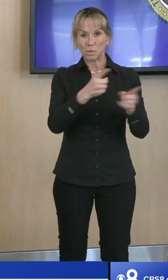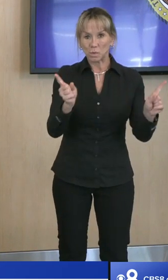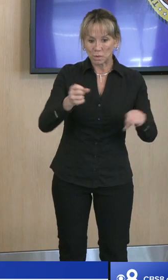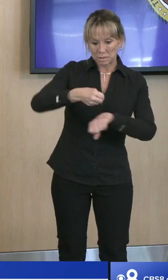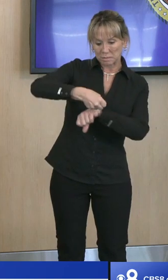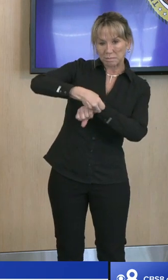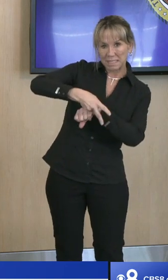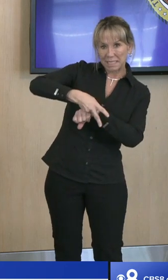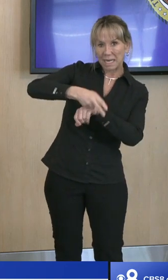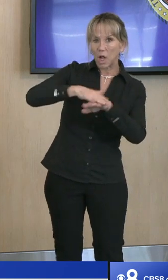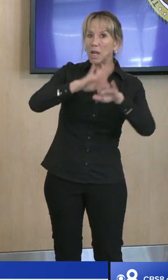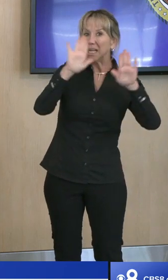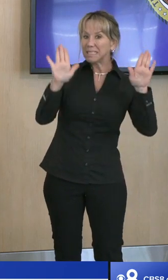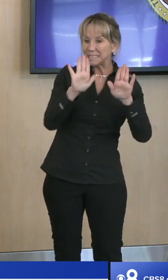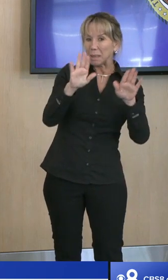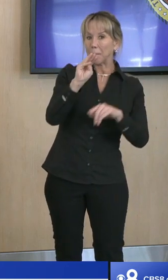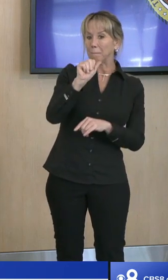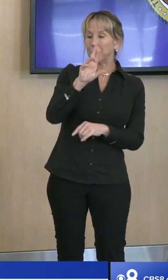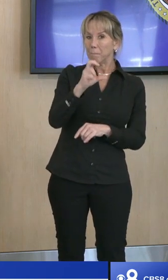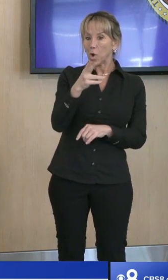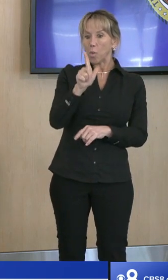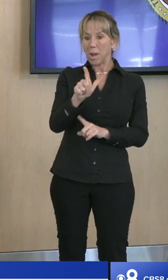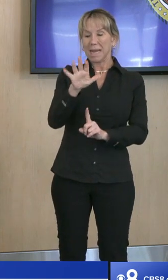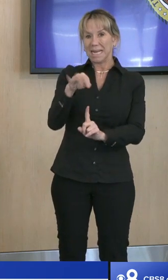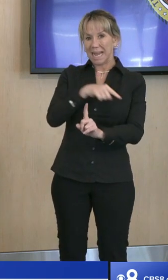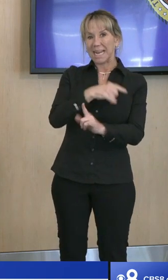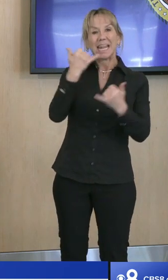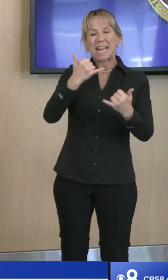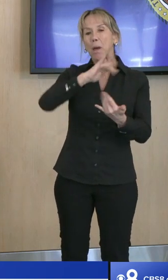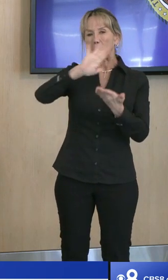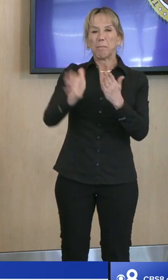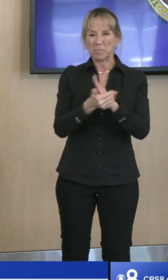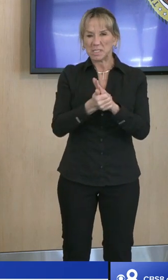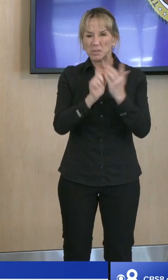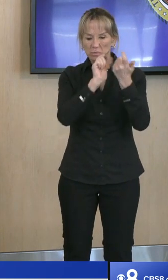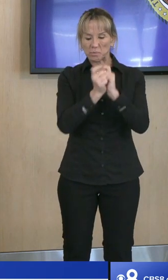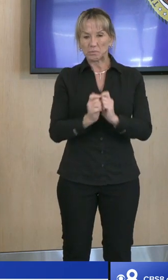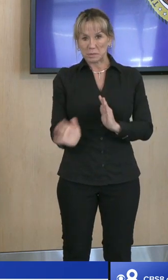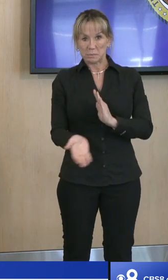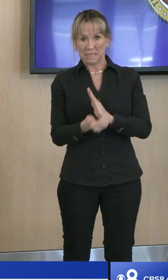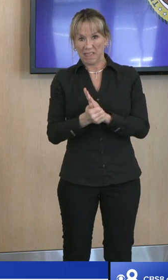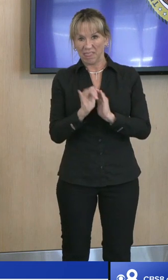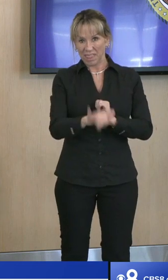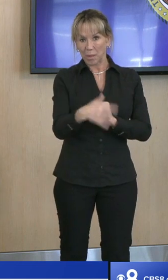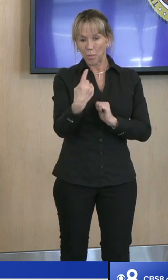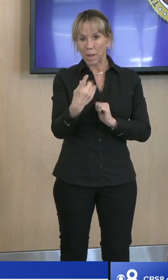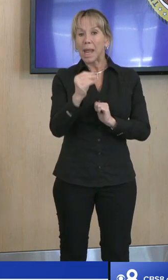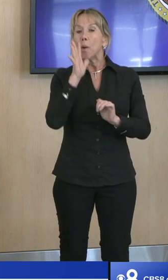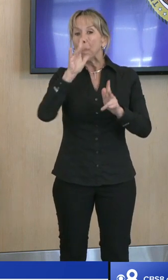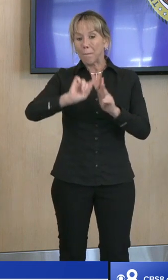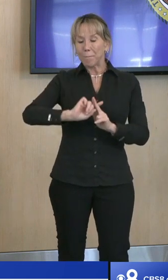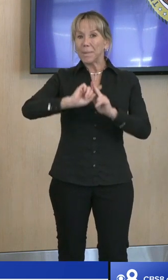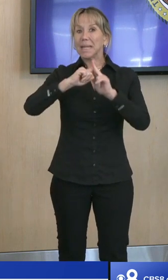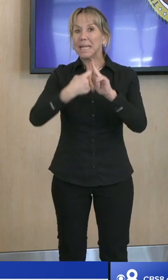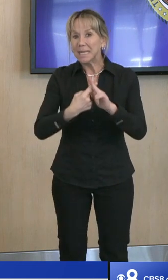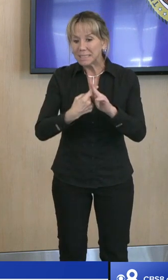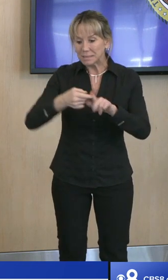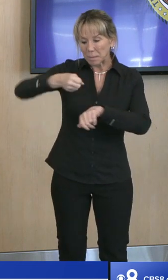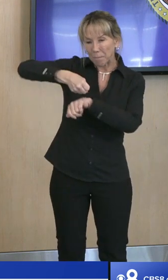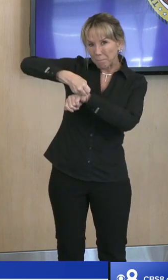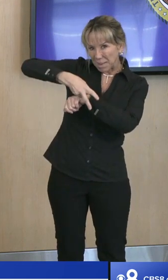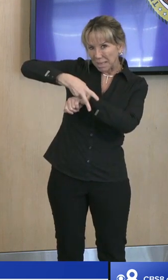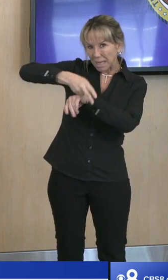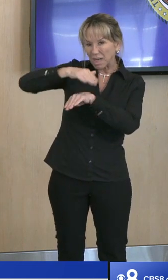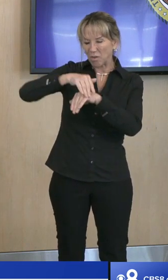midnight on Sunday, March 29th, is amended today and is effective as of 12